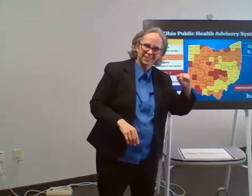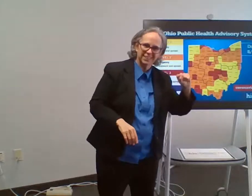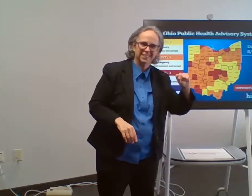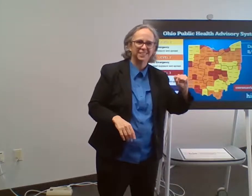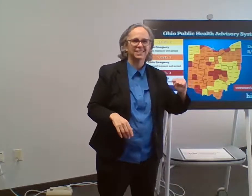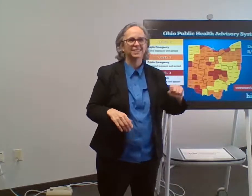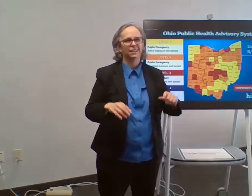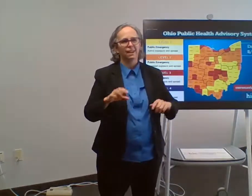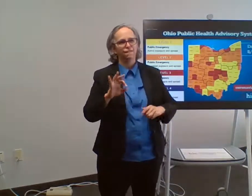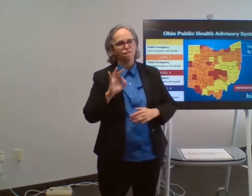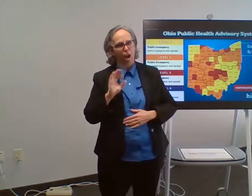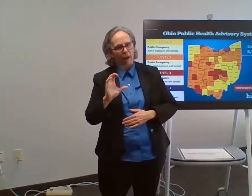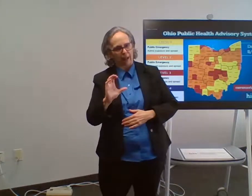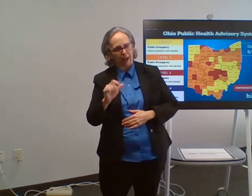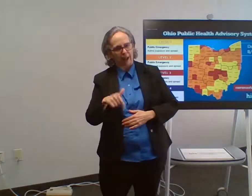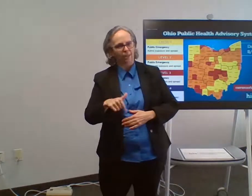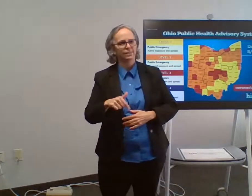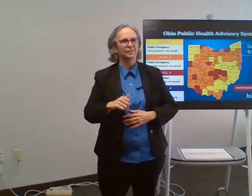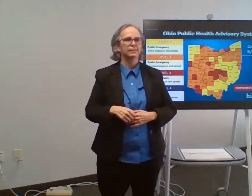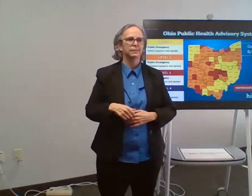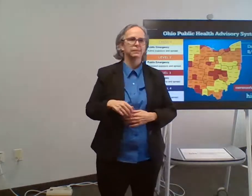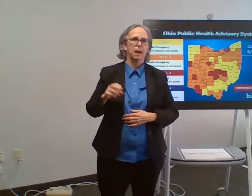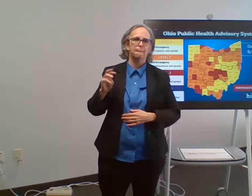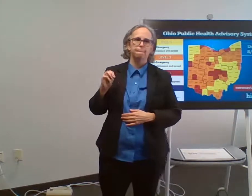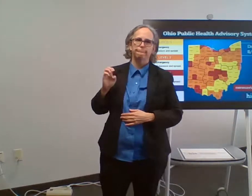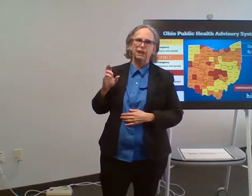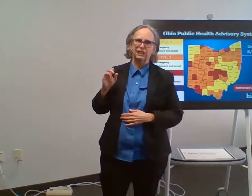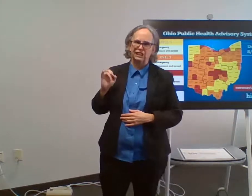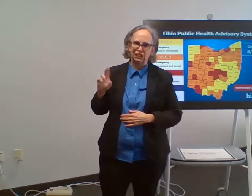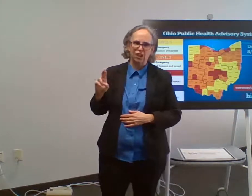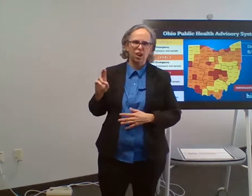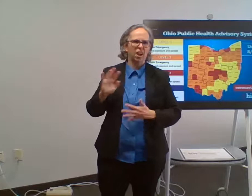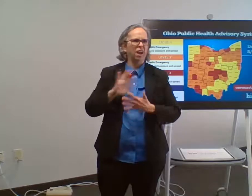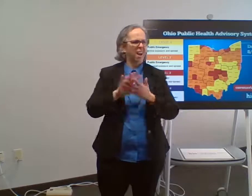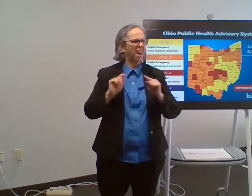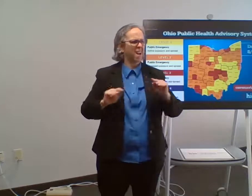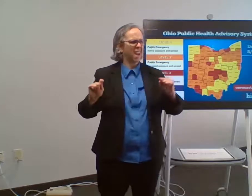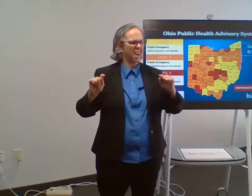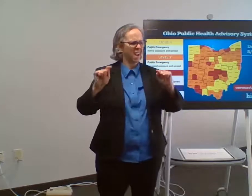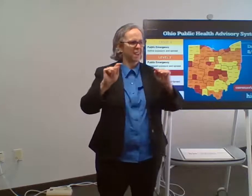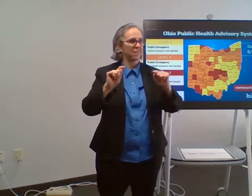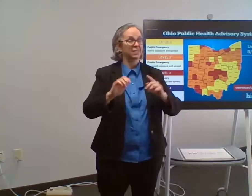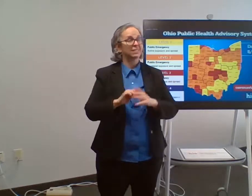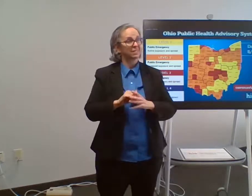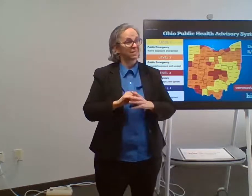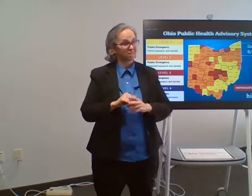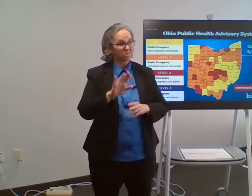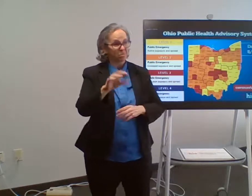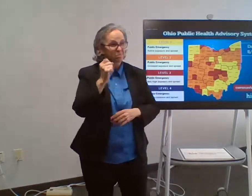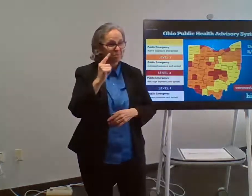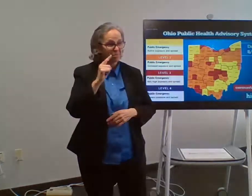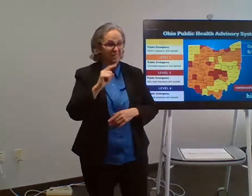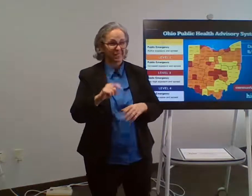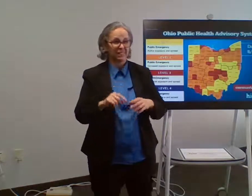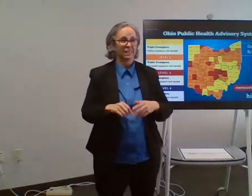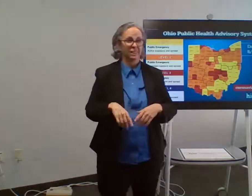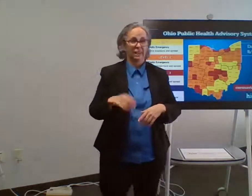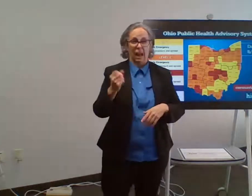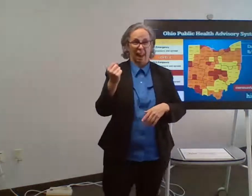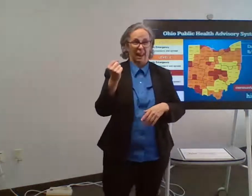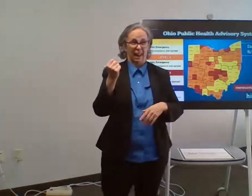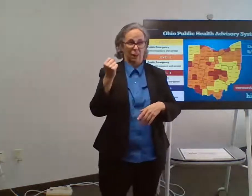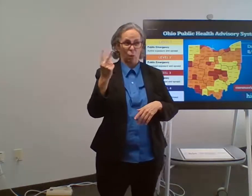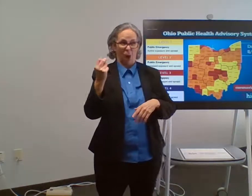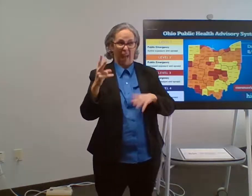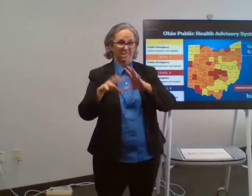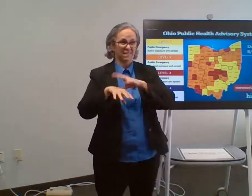County. 7 of our red counties met fewer than 4 indicators, but are still designated as red. This is